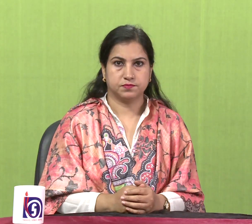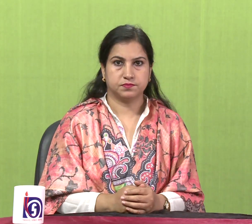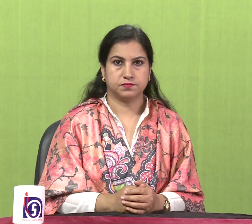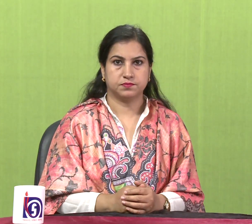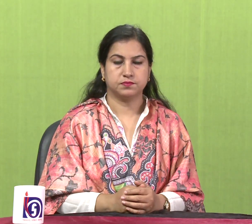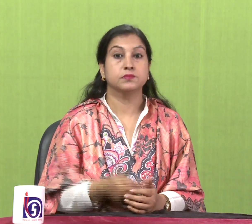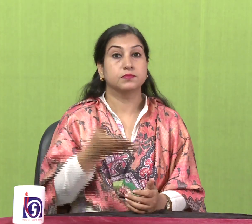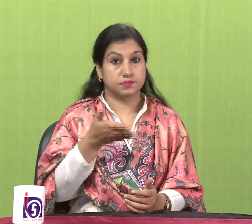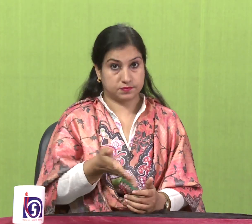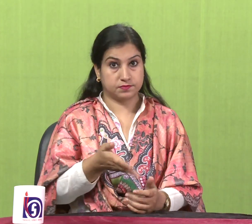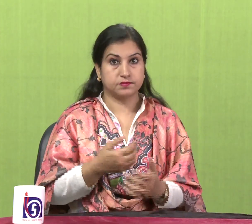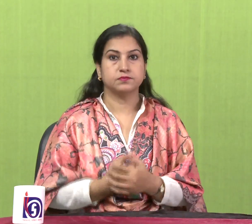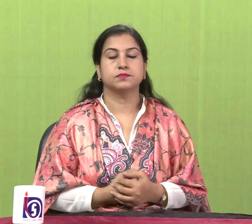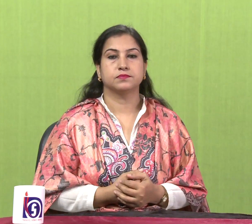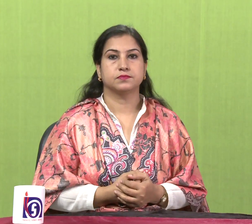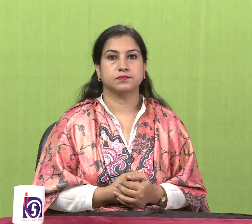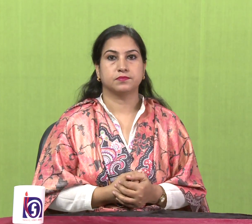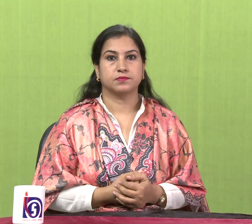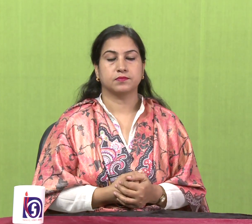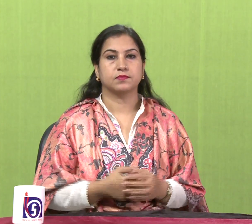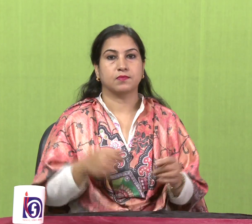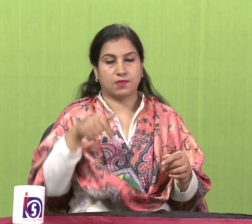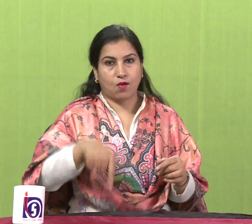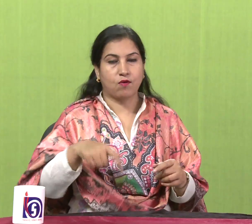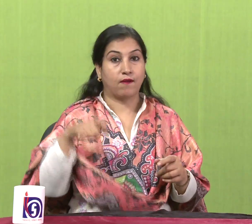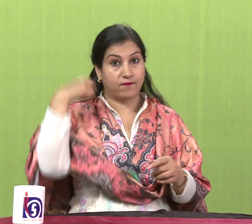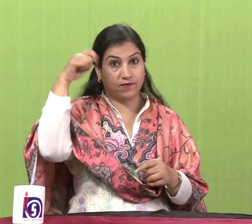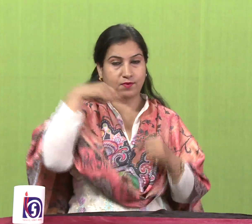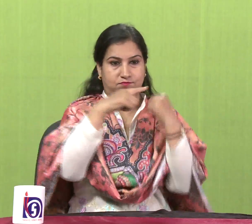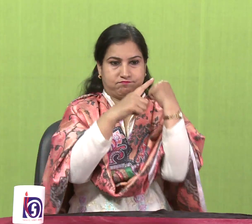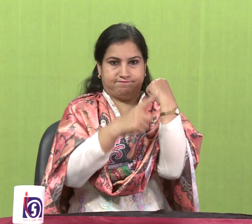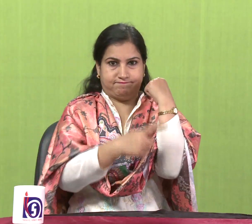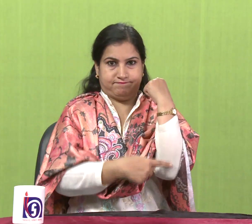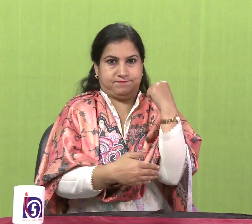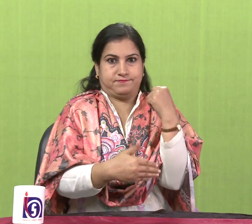With this, we have reached the end of the today's lesson.